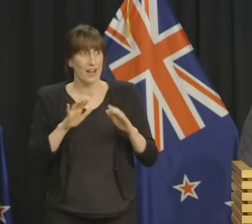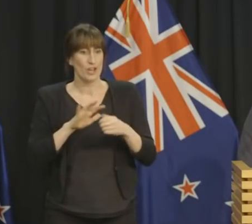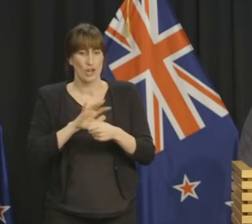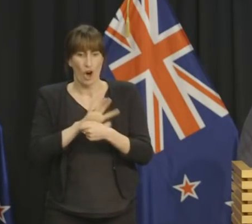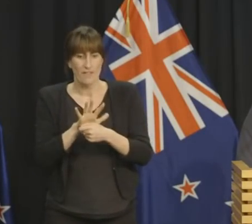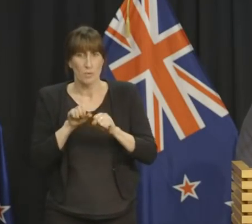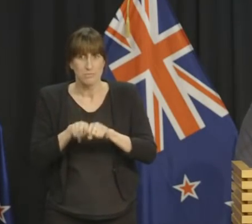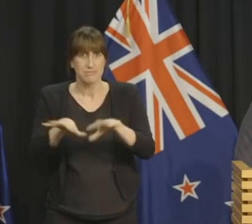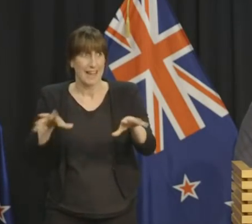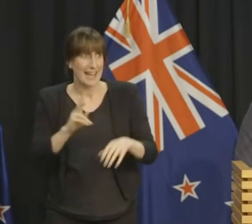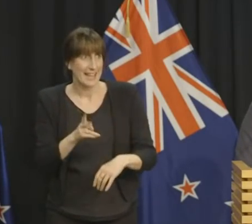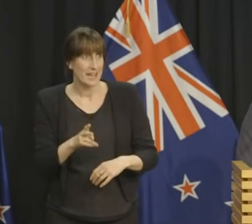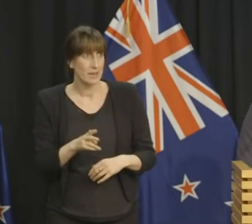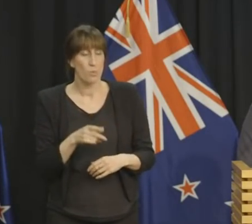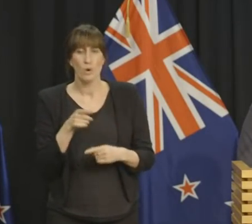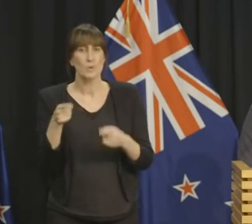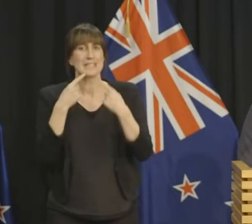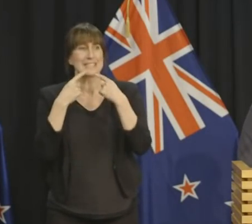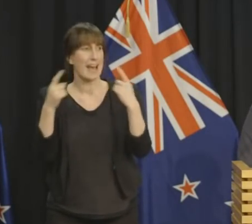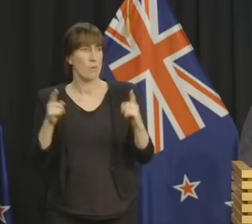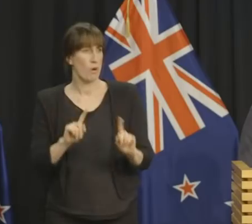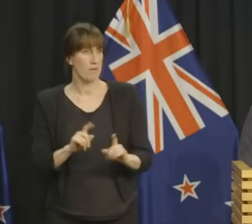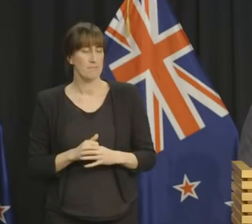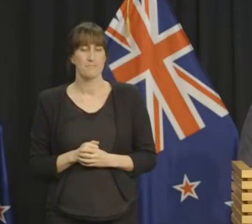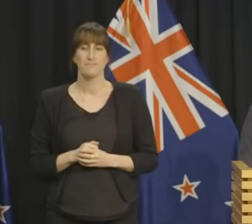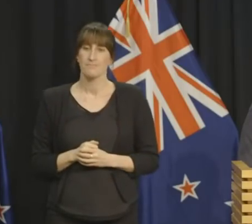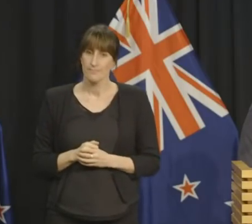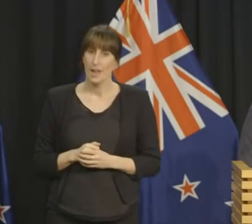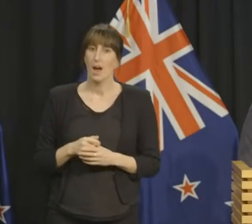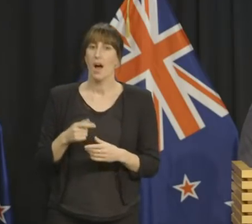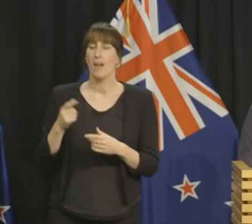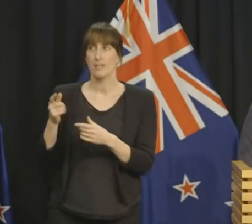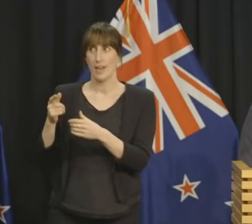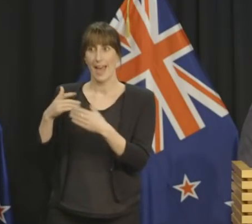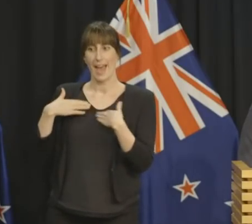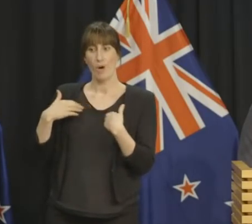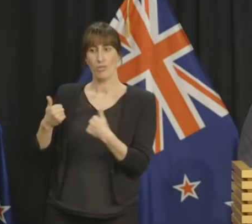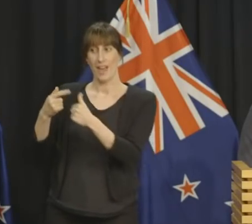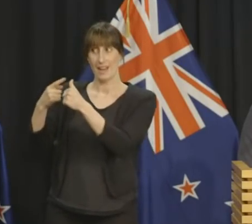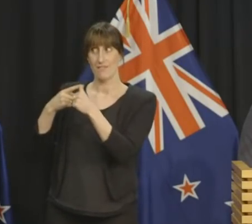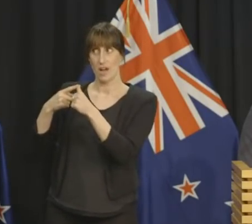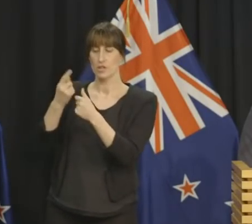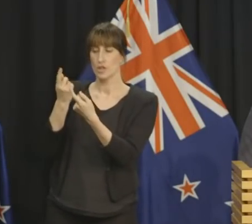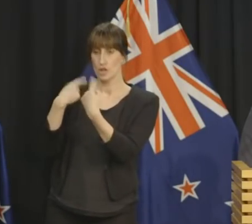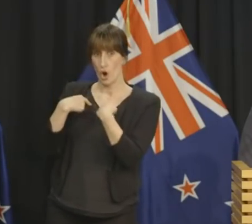advice that I've had from public health officials is that the public health risk is very low. There is no evidence at